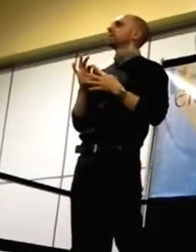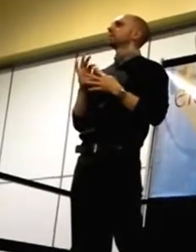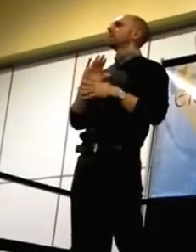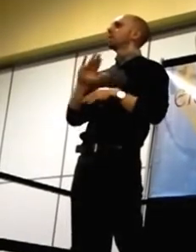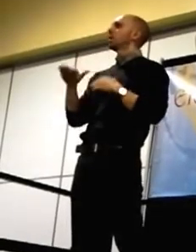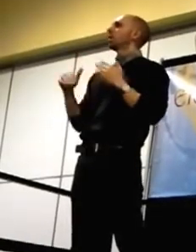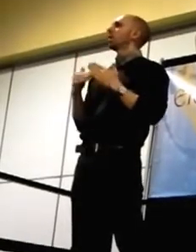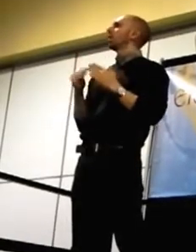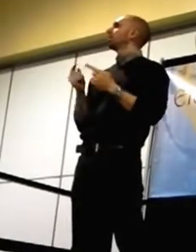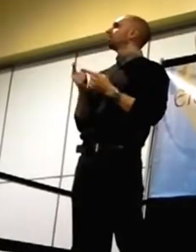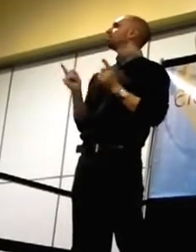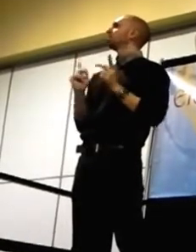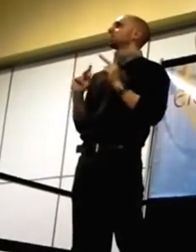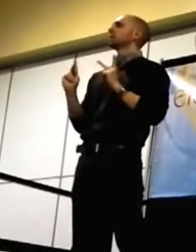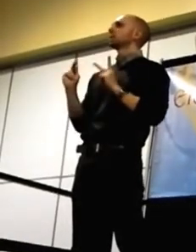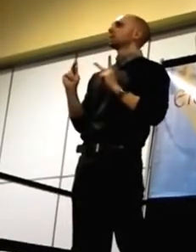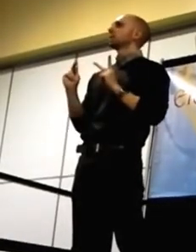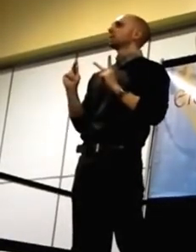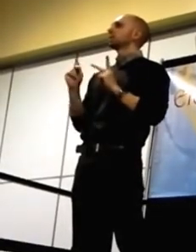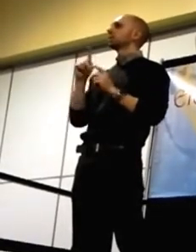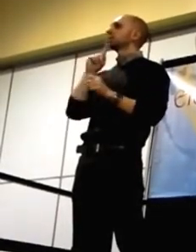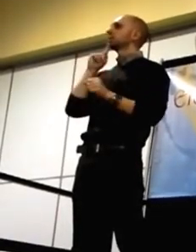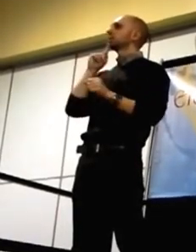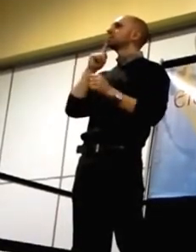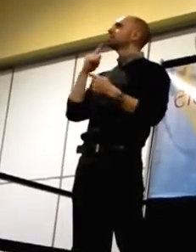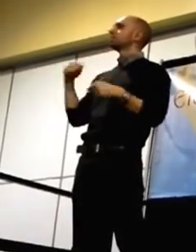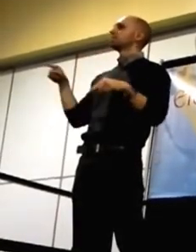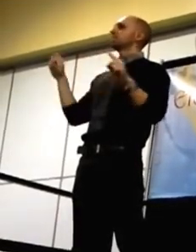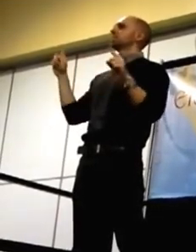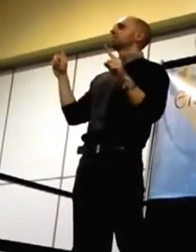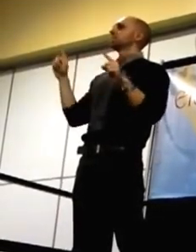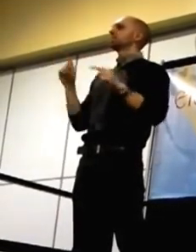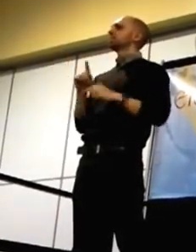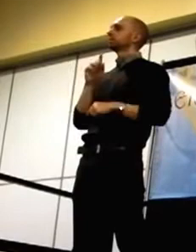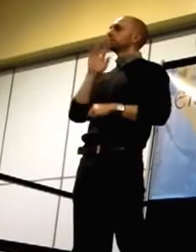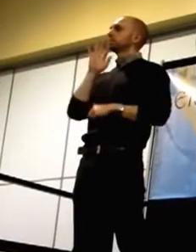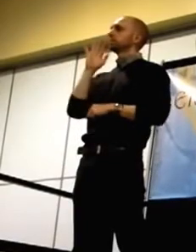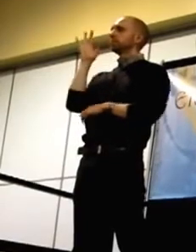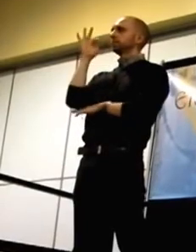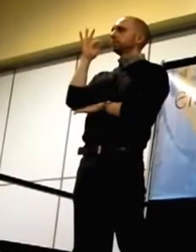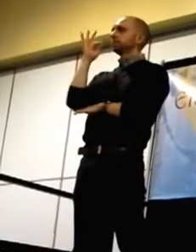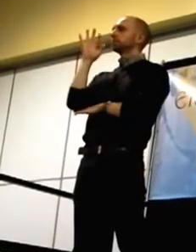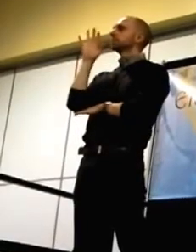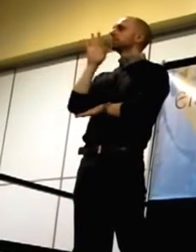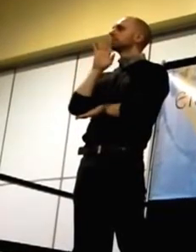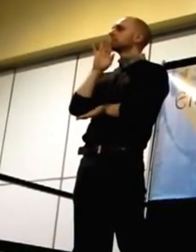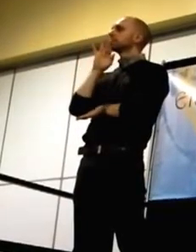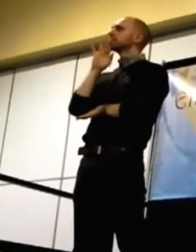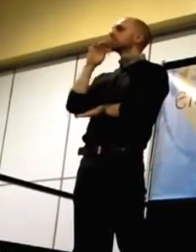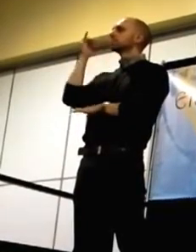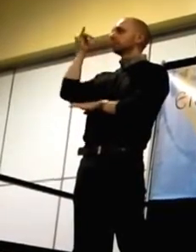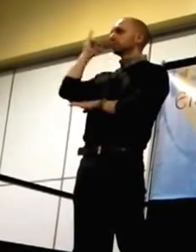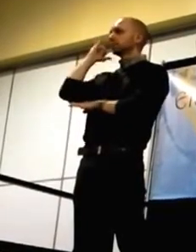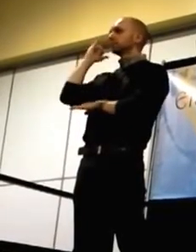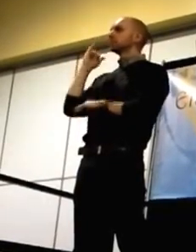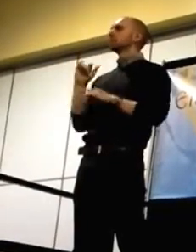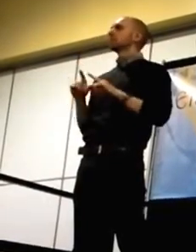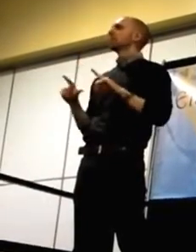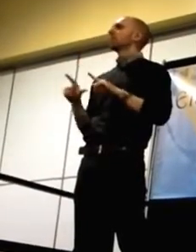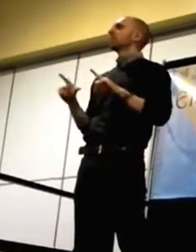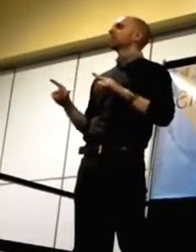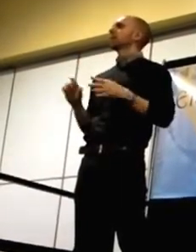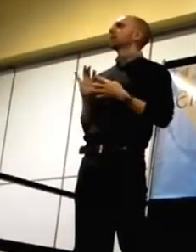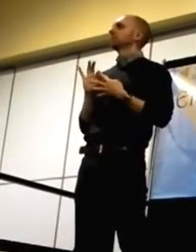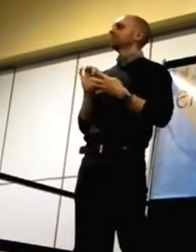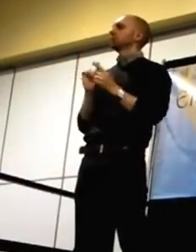people, Inna dima'akum wa amwalakum alaykum haramun ila an tabtu rabbakum, that